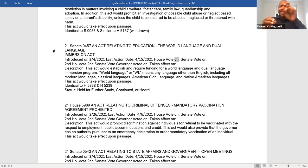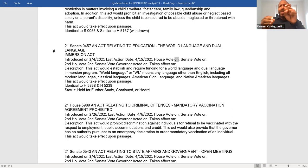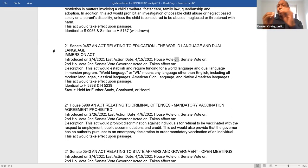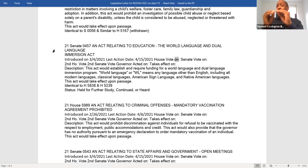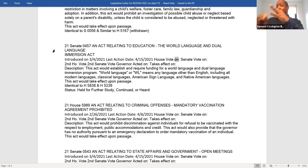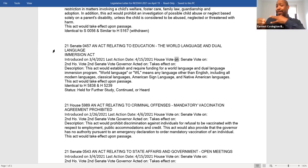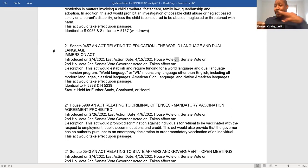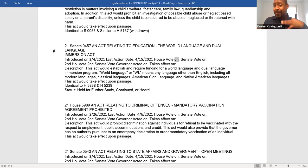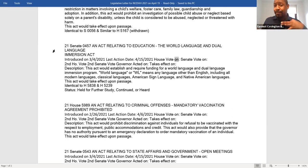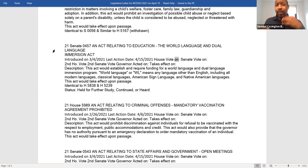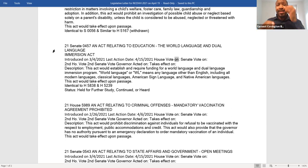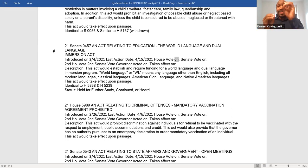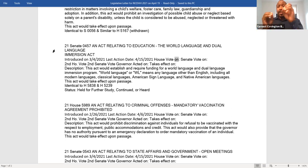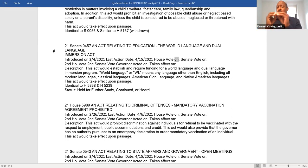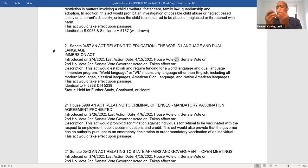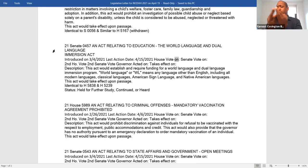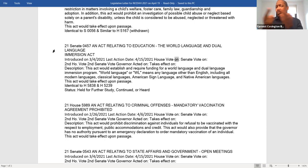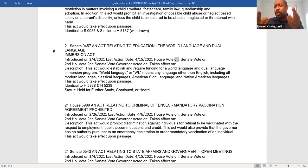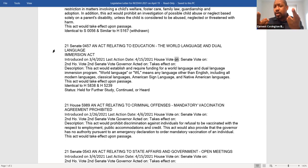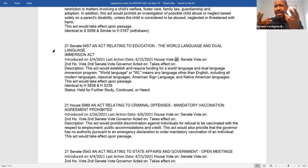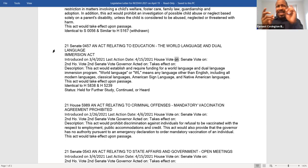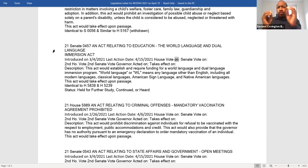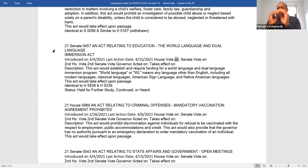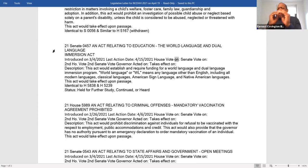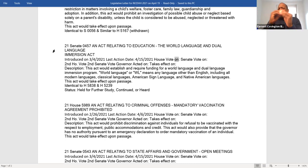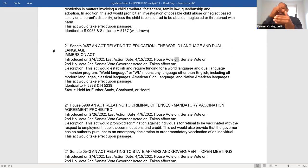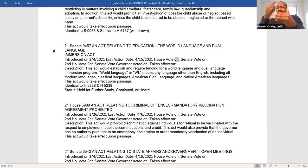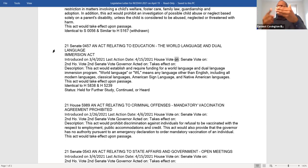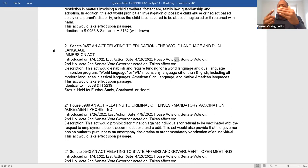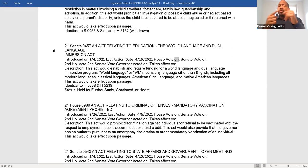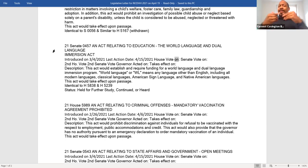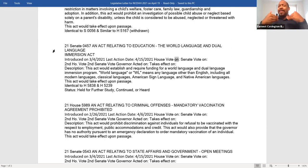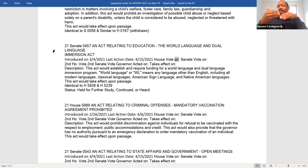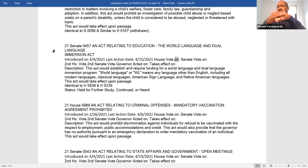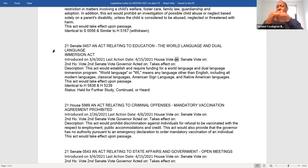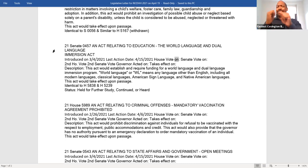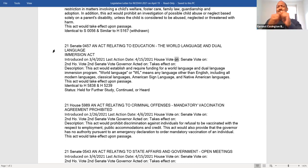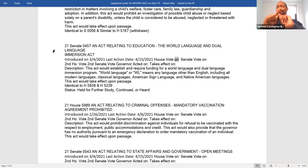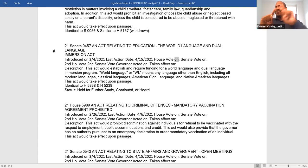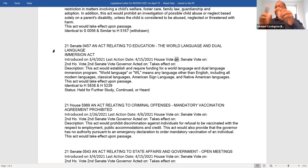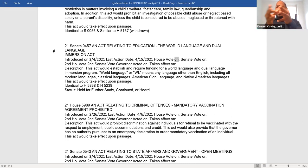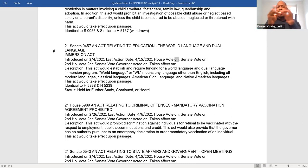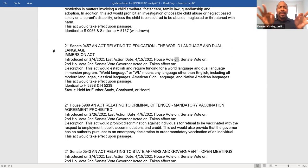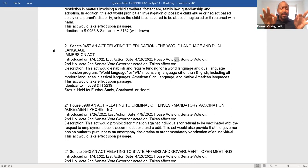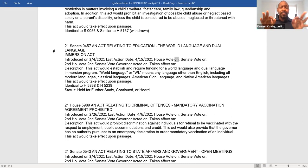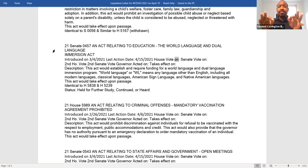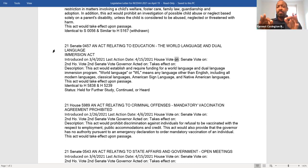establish the need for more staff or more resources in order to have access to